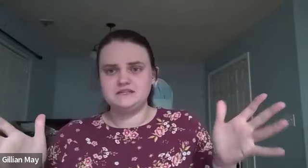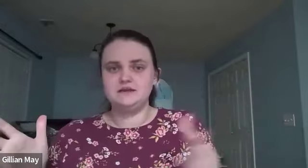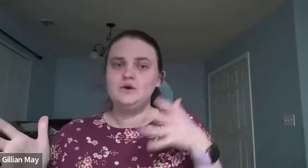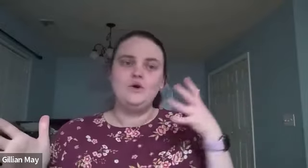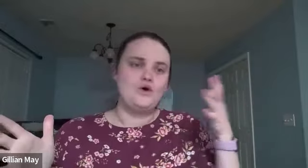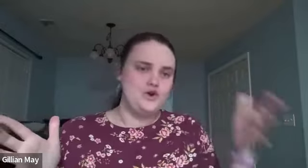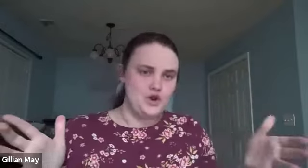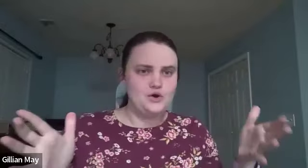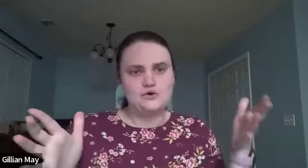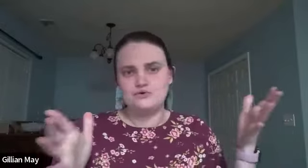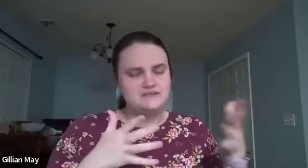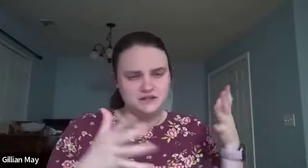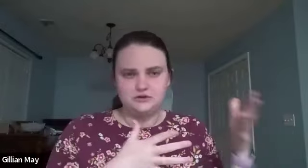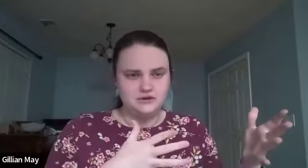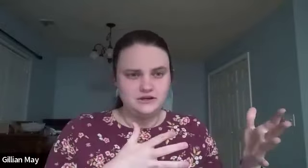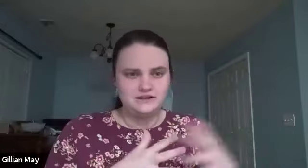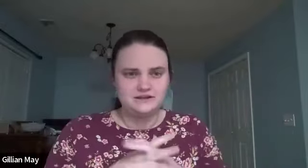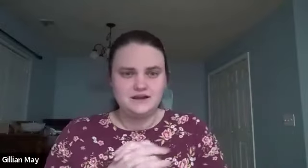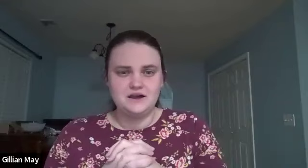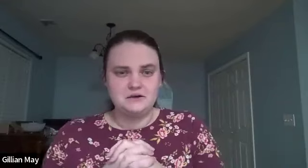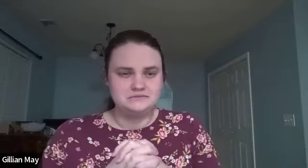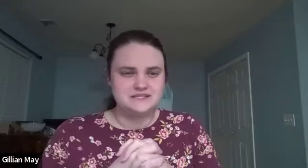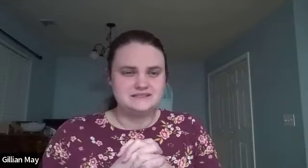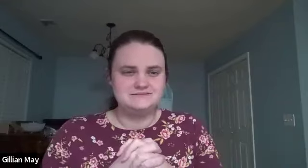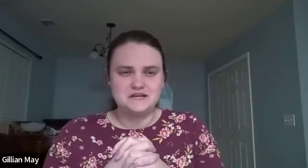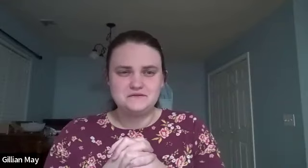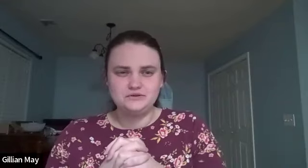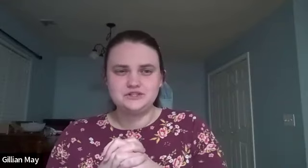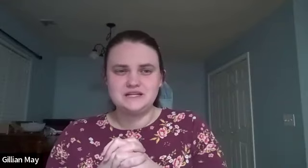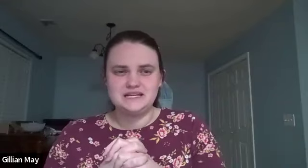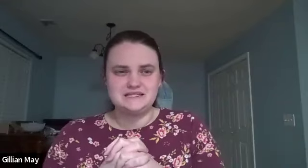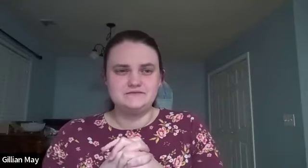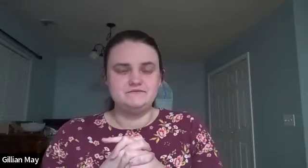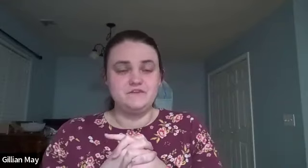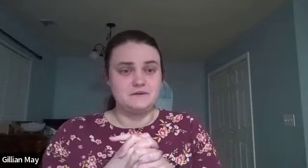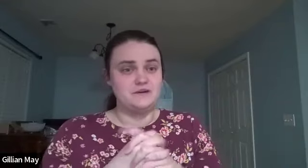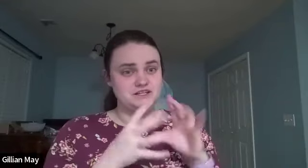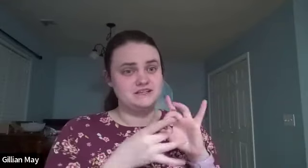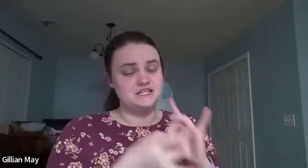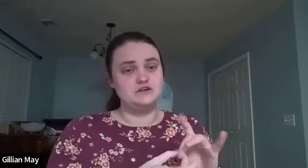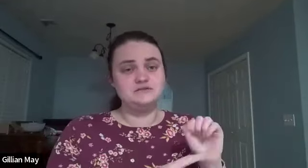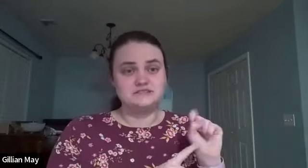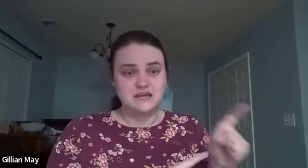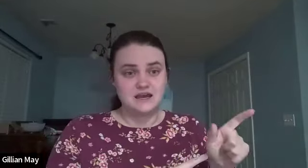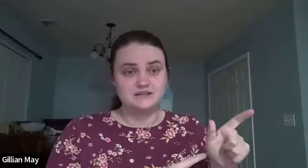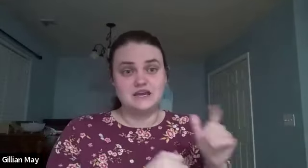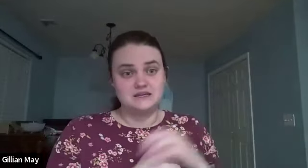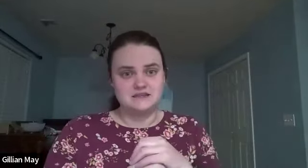upset, or no, I think you're good. Because deaf culture is very much, like I said, it's closely tied to ASL.